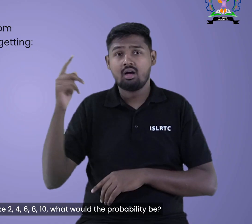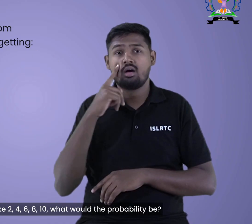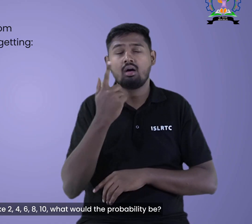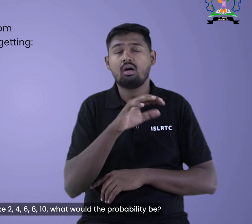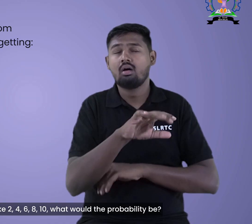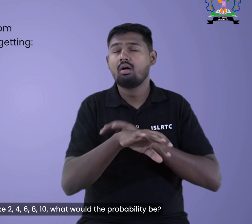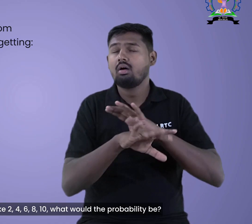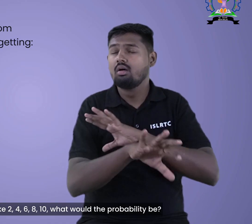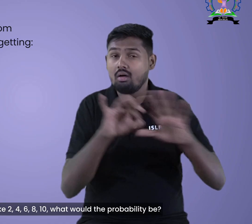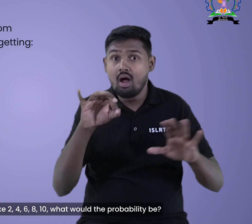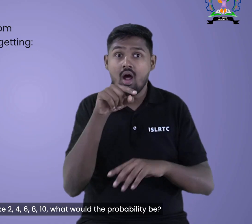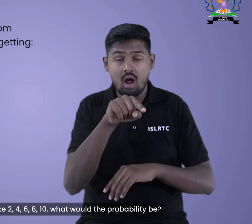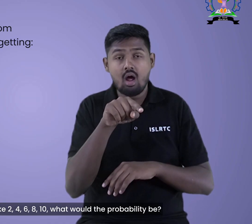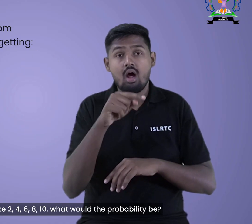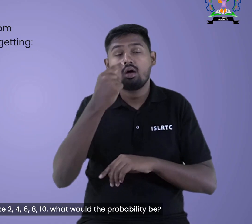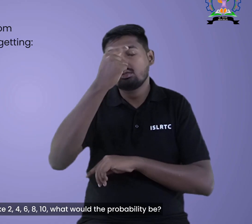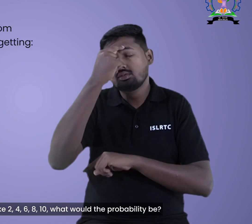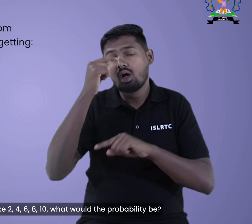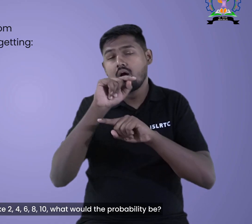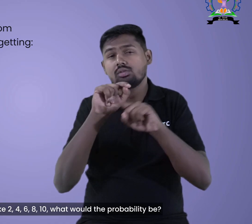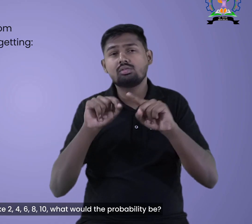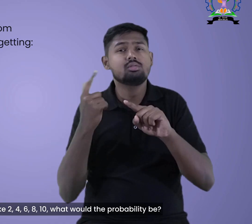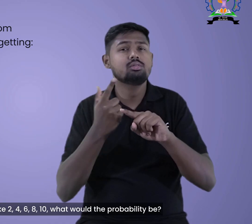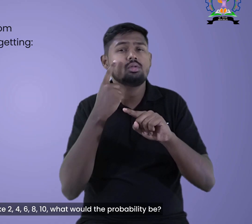8, 10, what would the probability be?